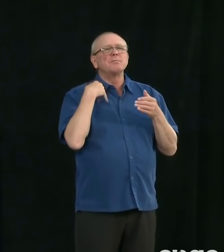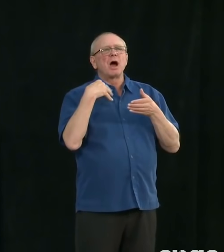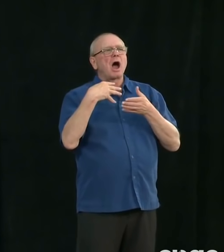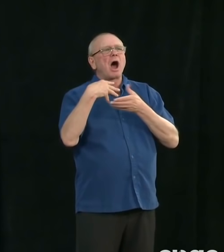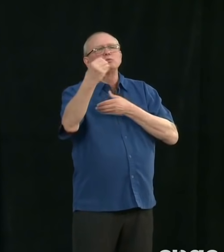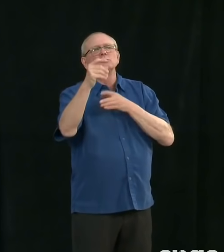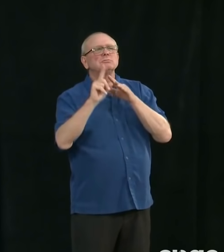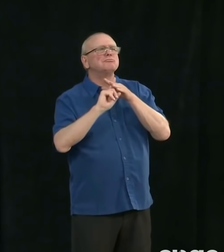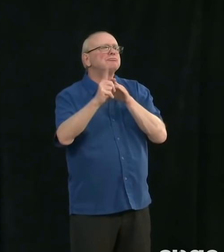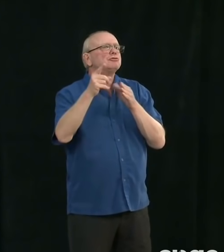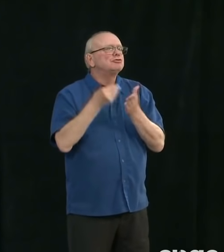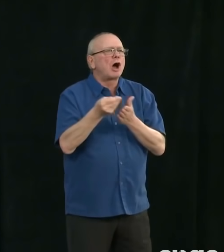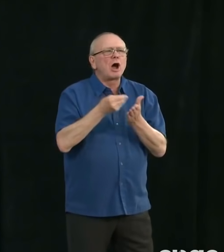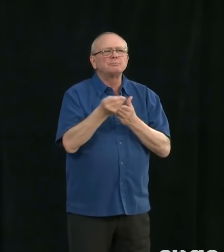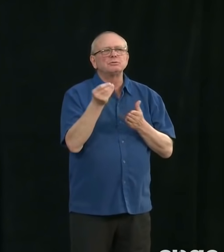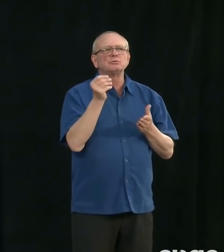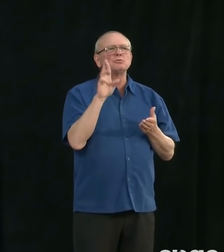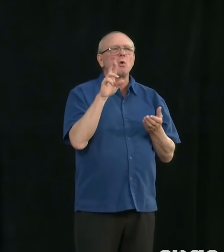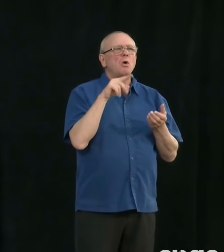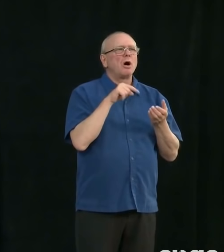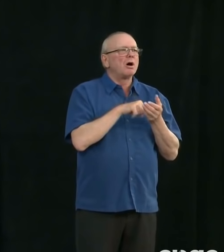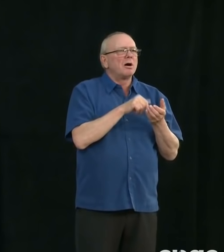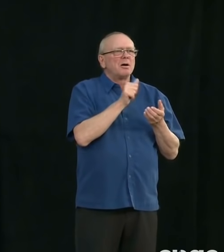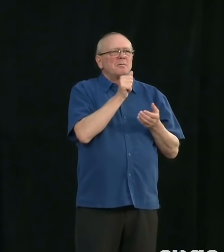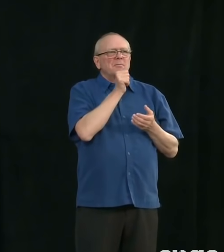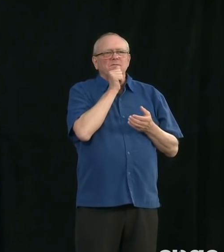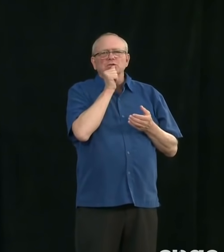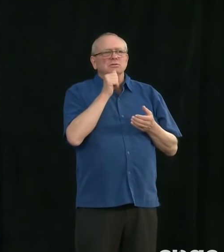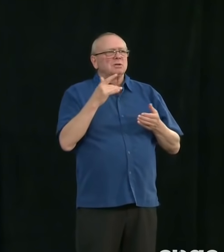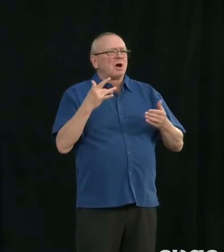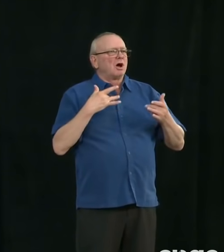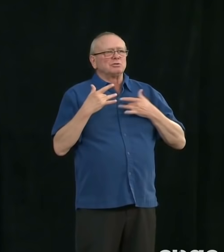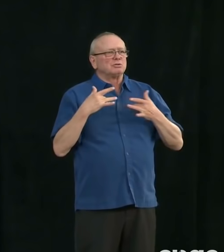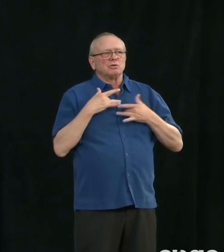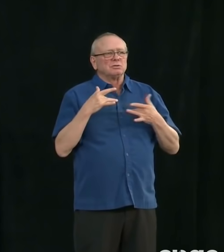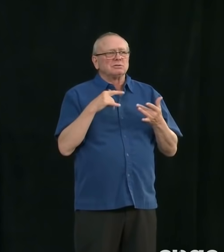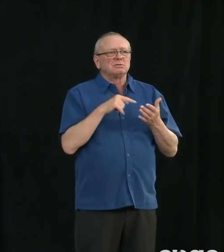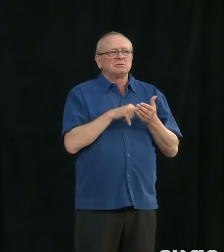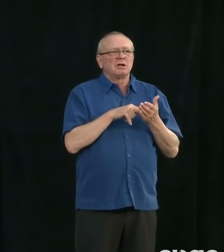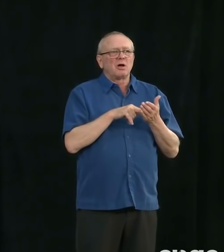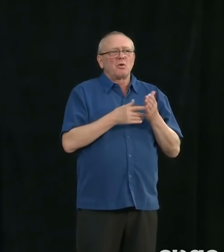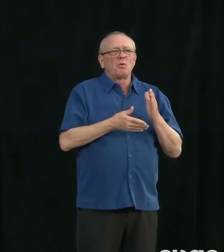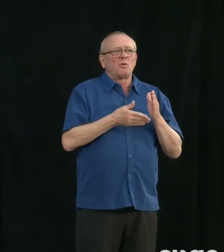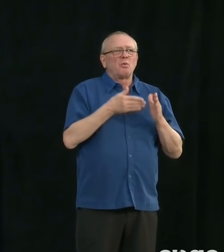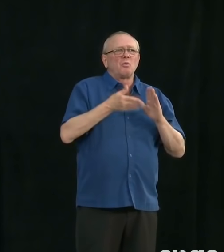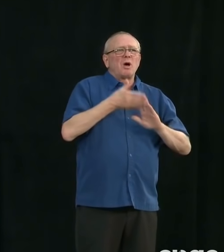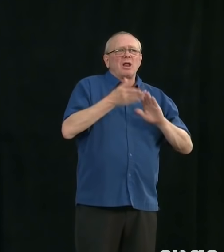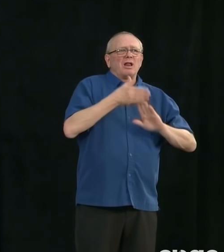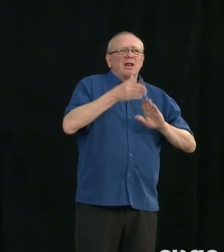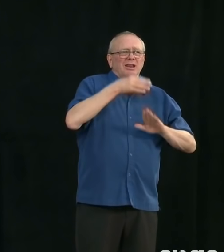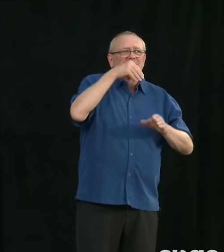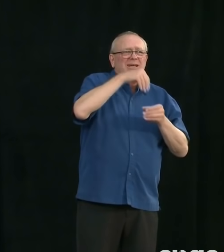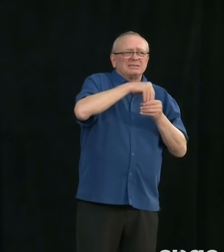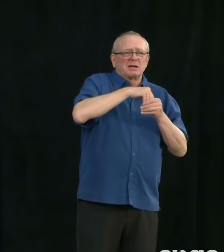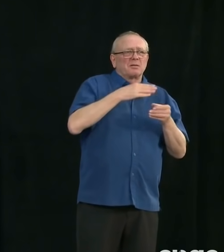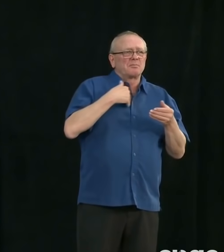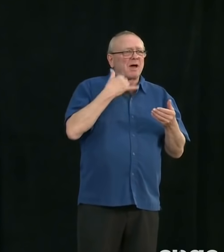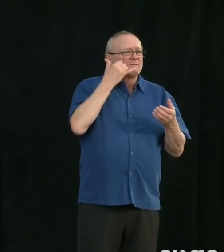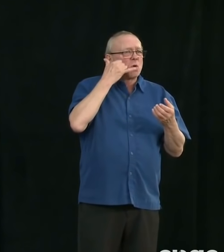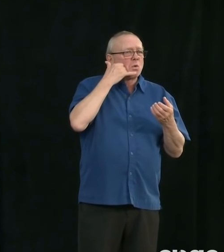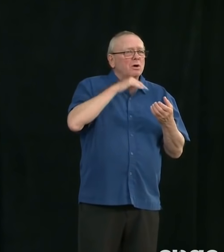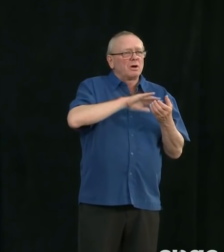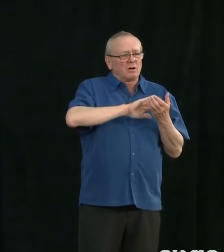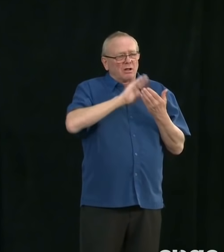around privacy and the thought that perhaps the fact that this can't run in the background means that Alberta chose a route which was